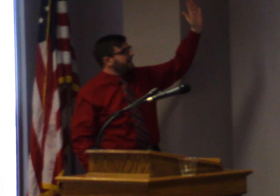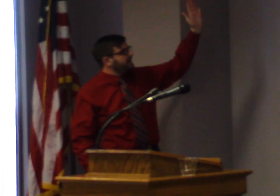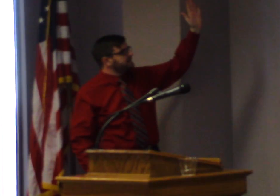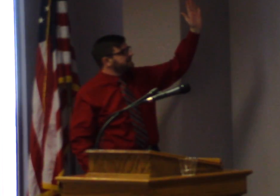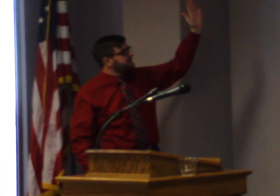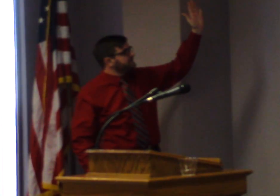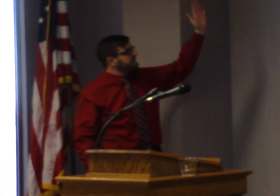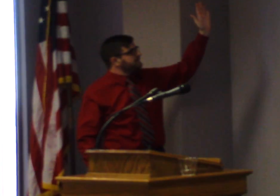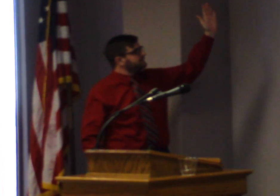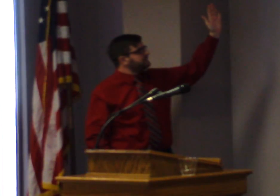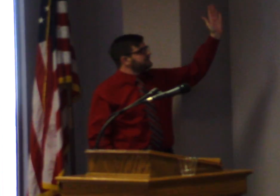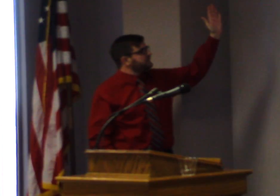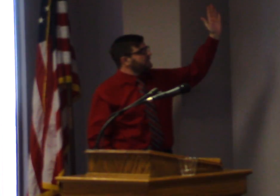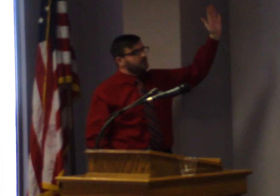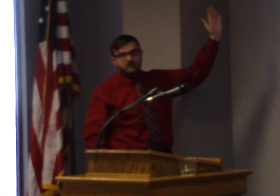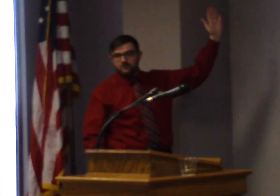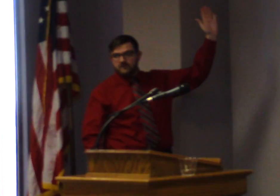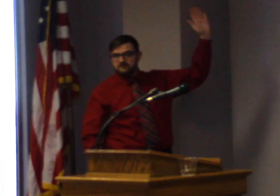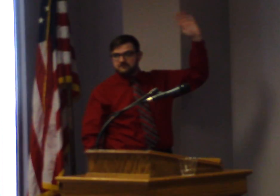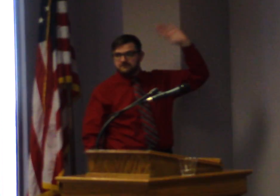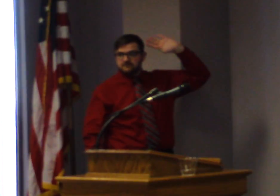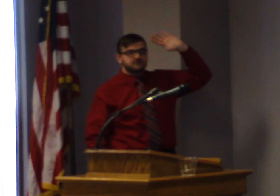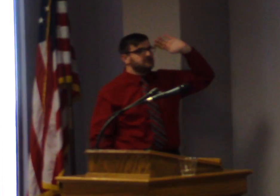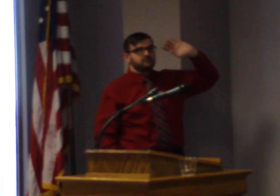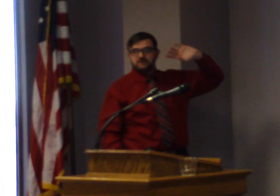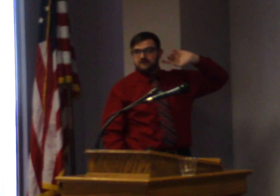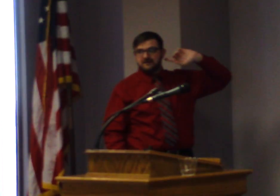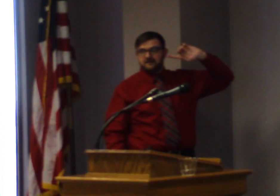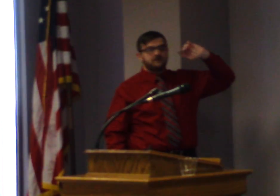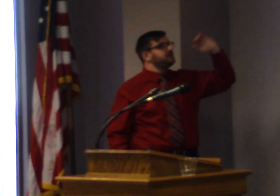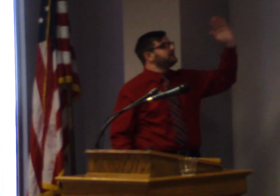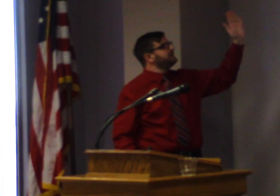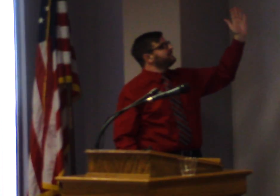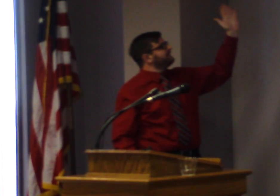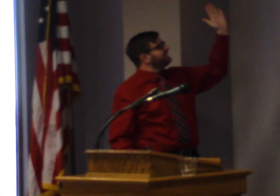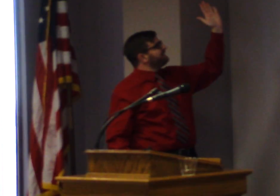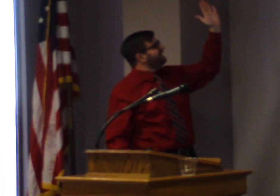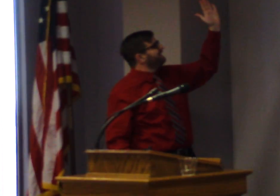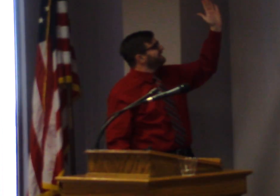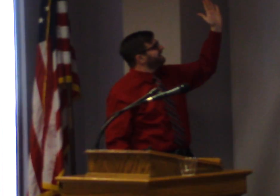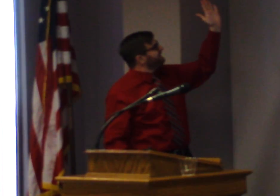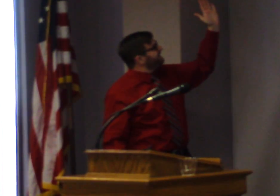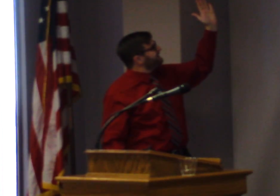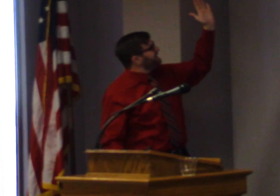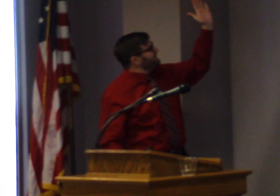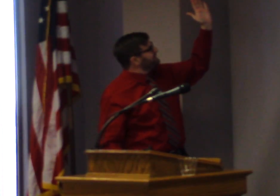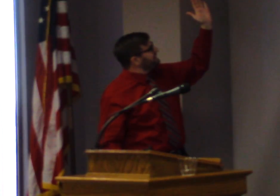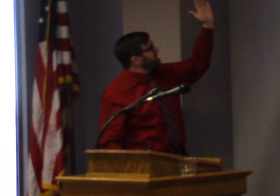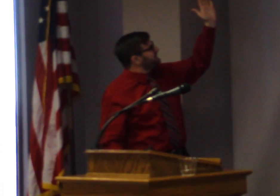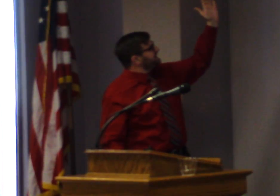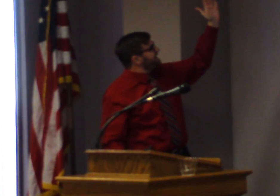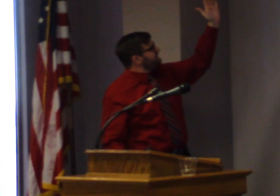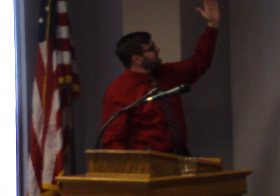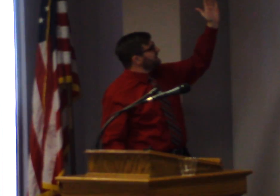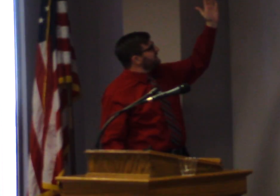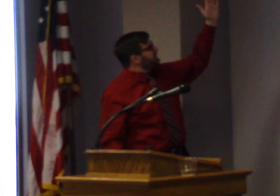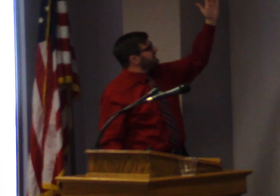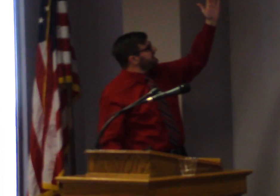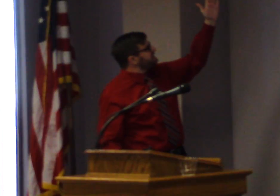ask. There's no wrong question. Just make sure I can hear you. communication. There is,